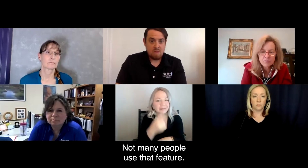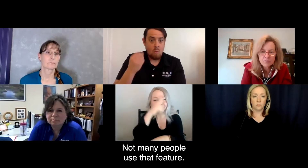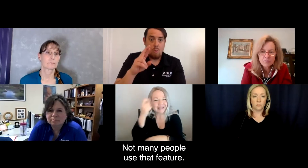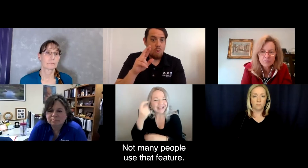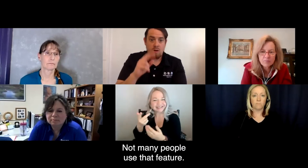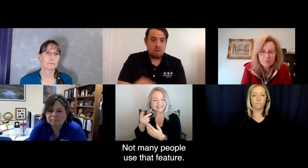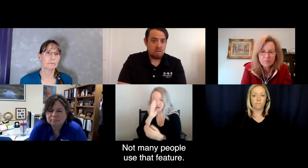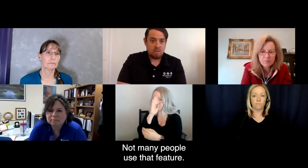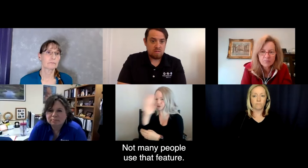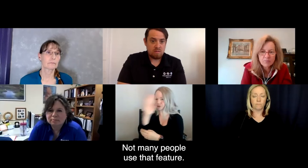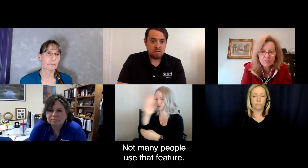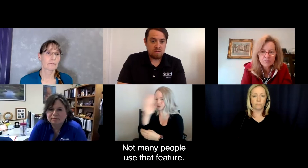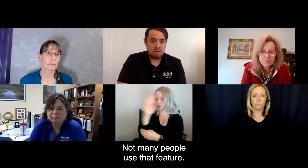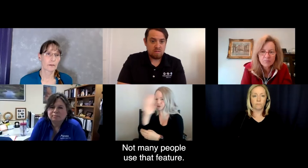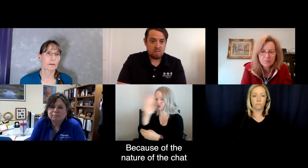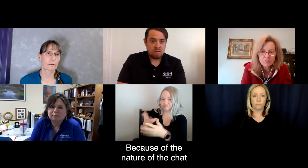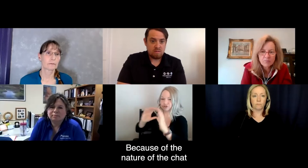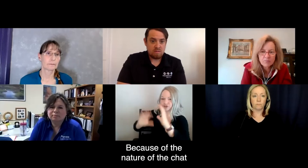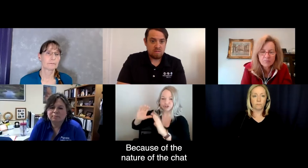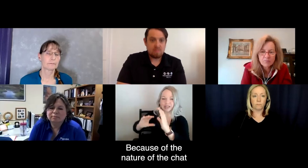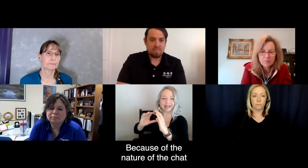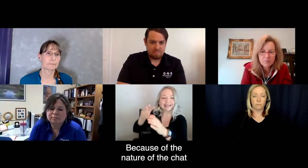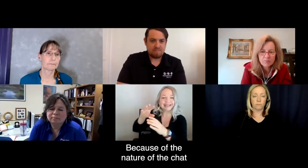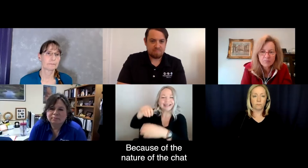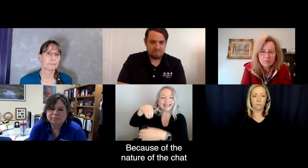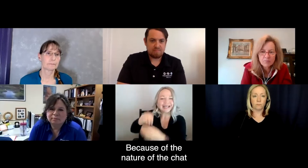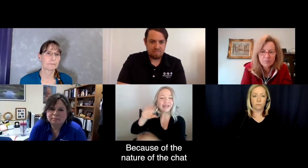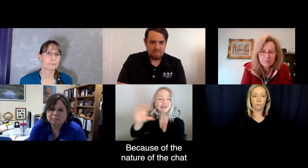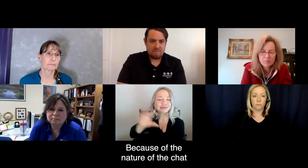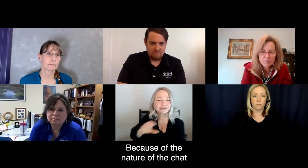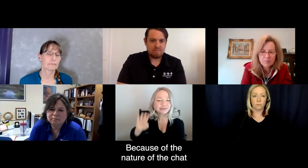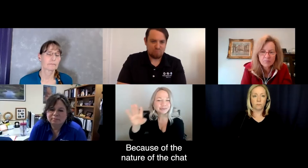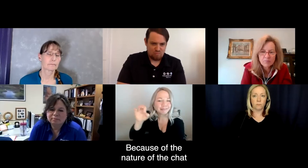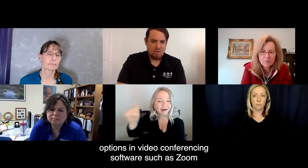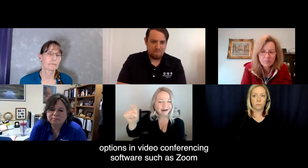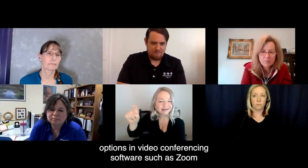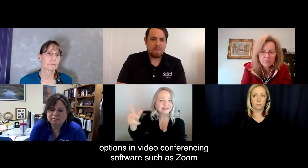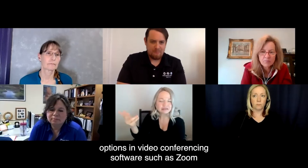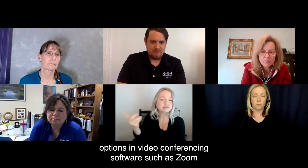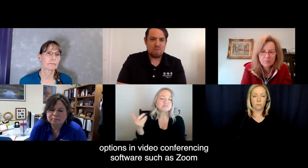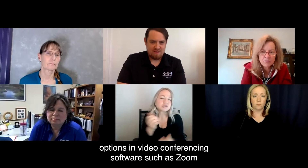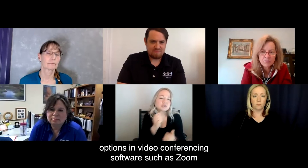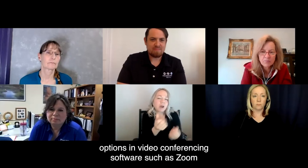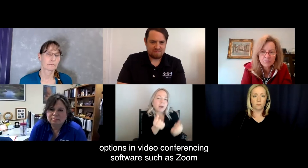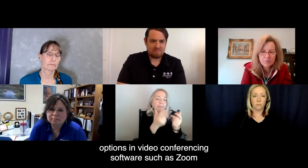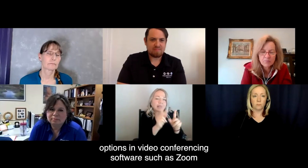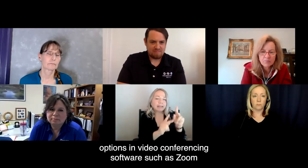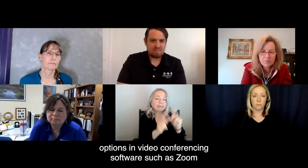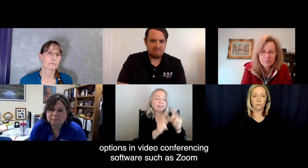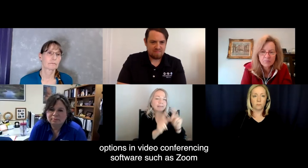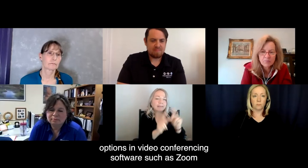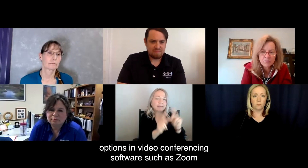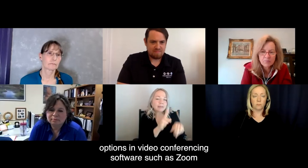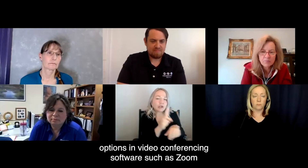not many people use that feature because of the nature of the chat options in video conferencing